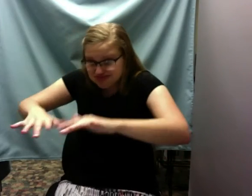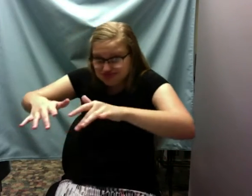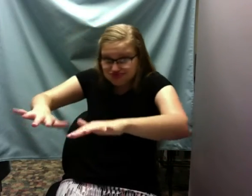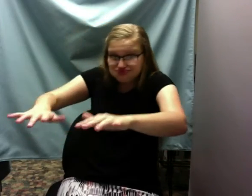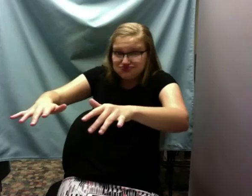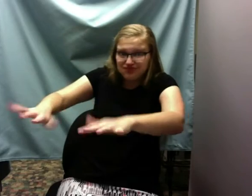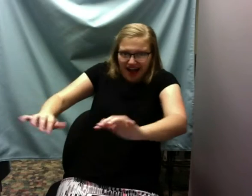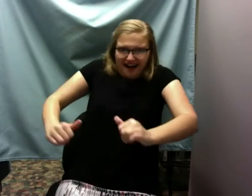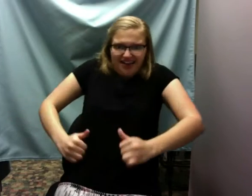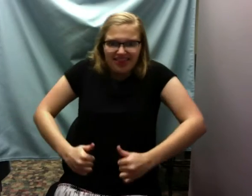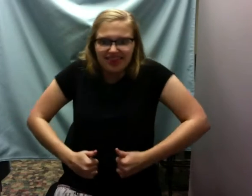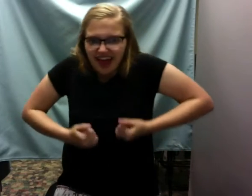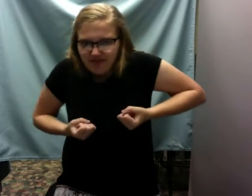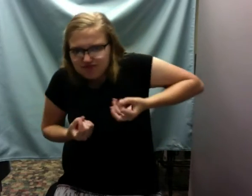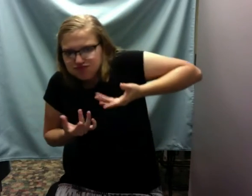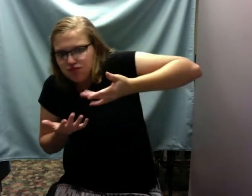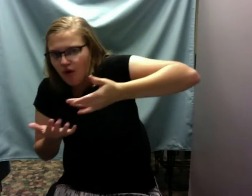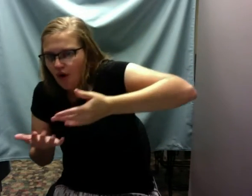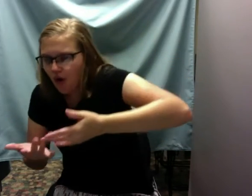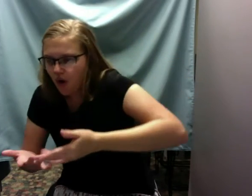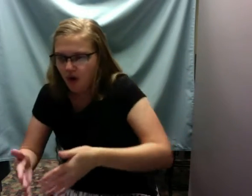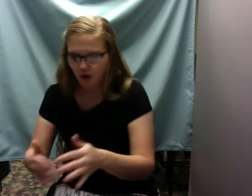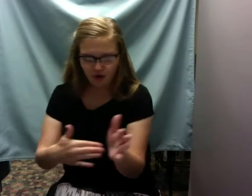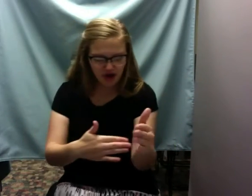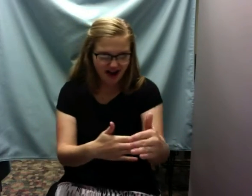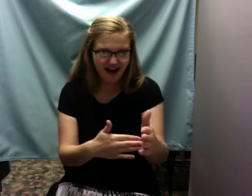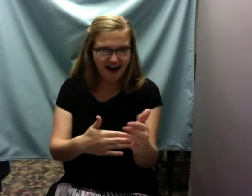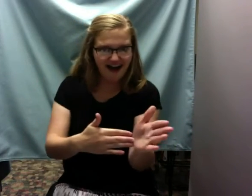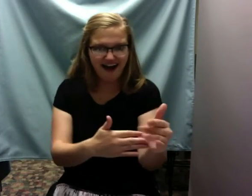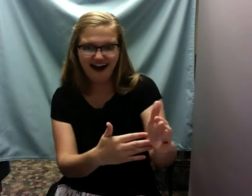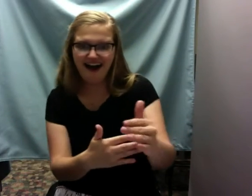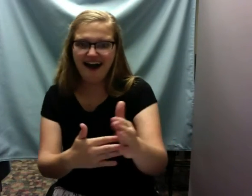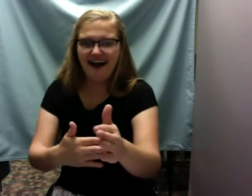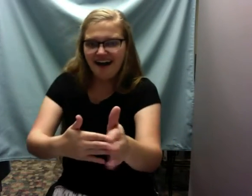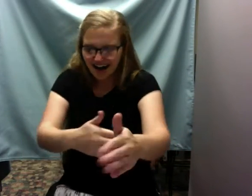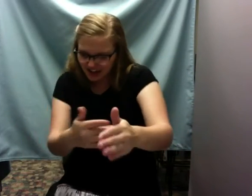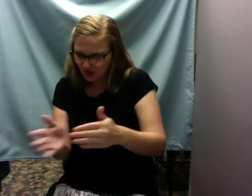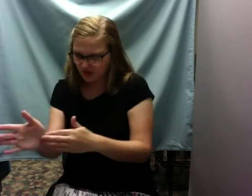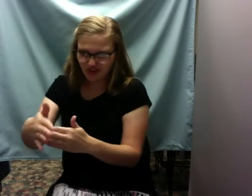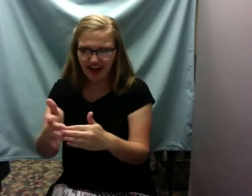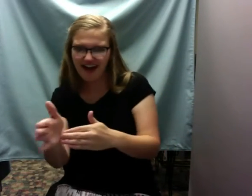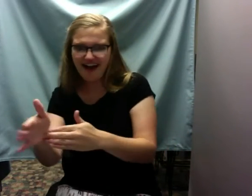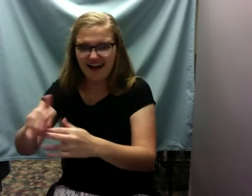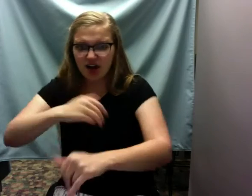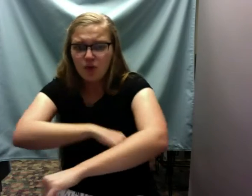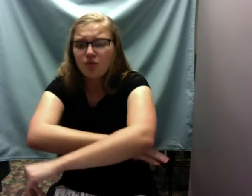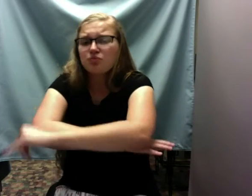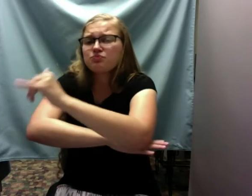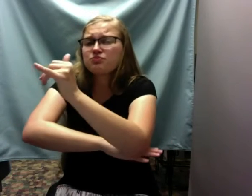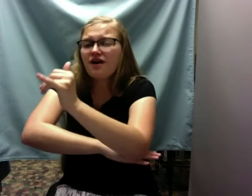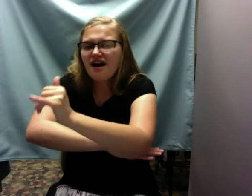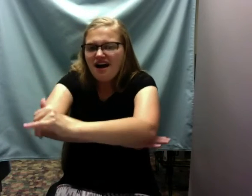forth abundantly the moving creature that hath life, and fowl that may fly above the earth in the open firmament of